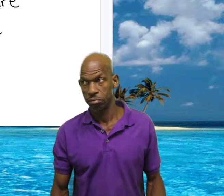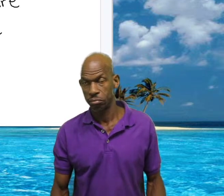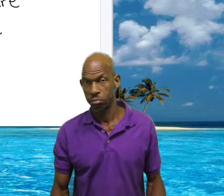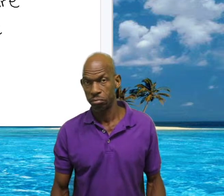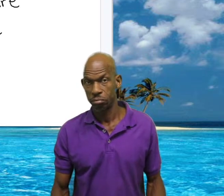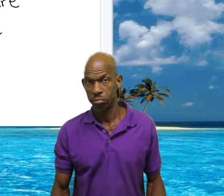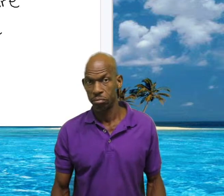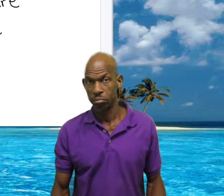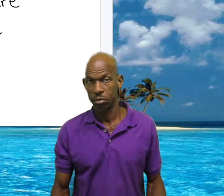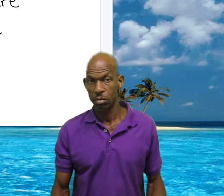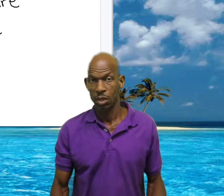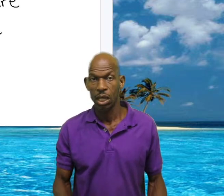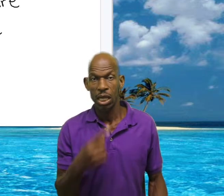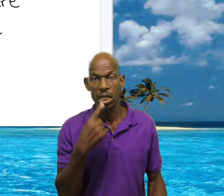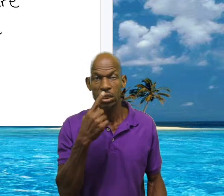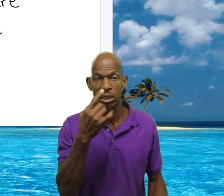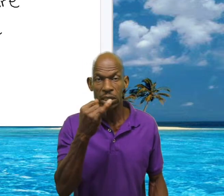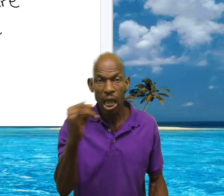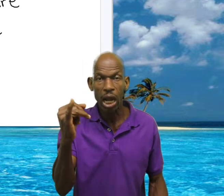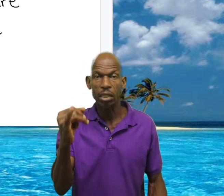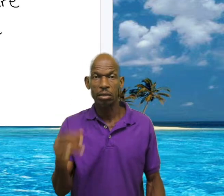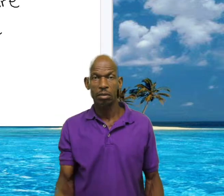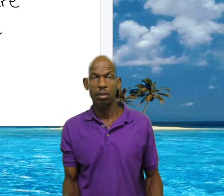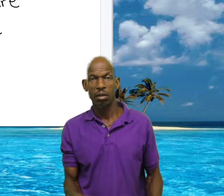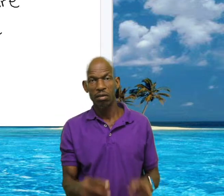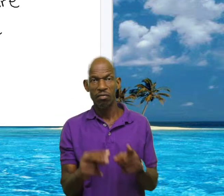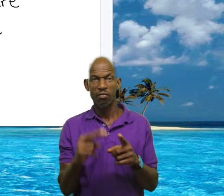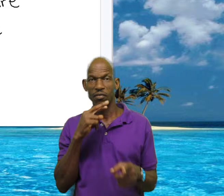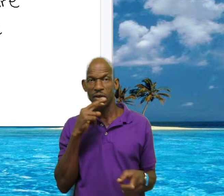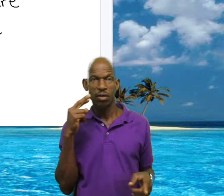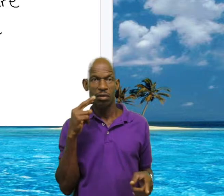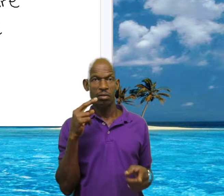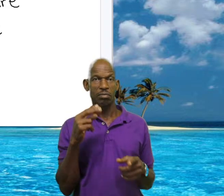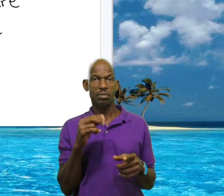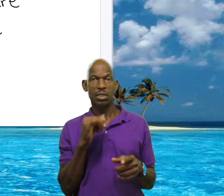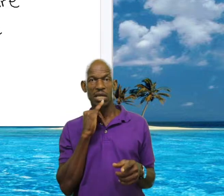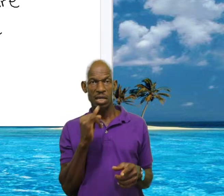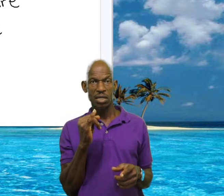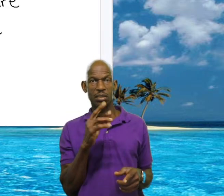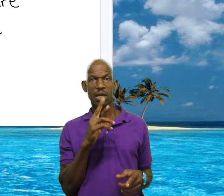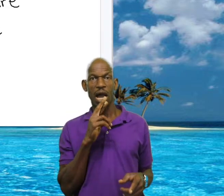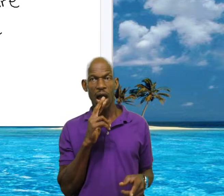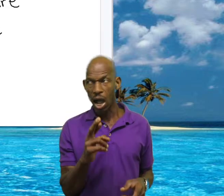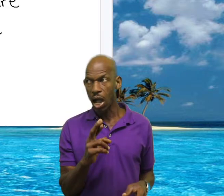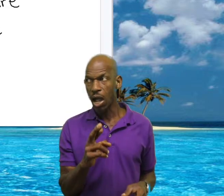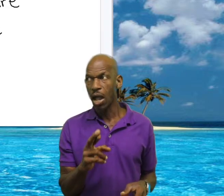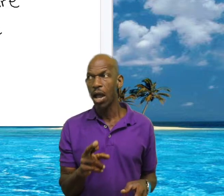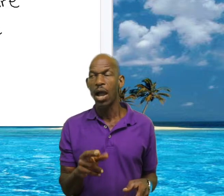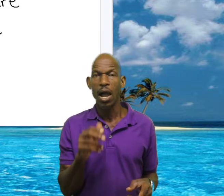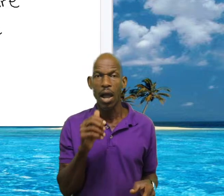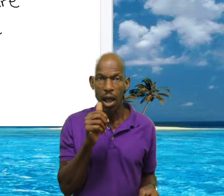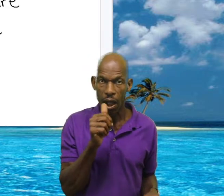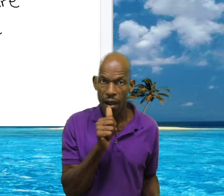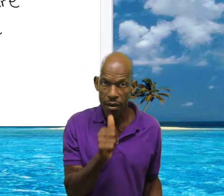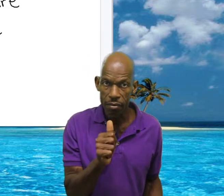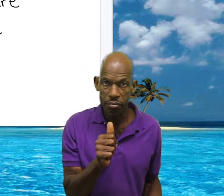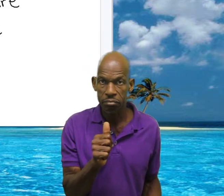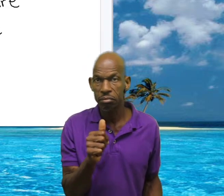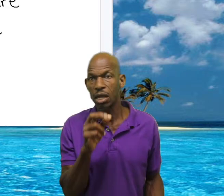verbs. We have telling verbs, and we have no telling verbs in sign language. We only